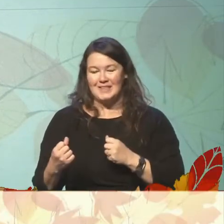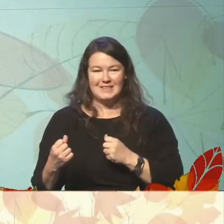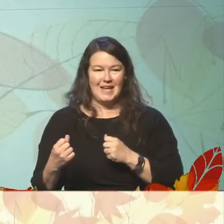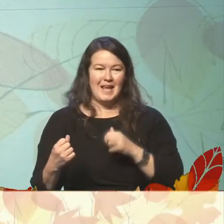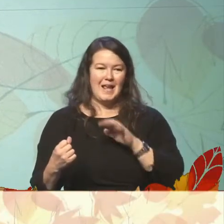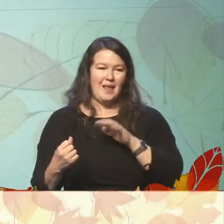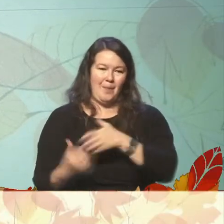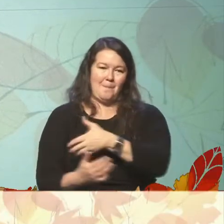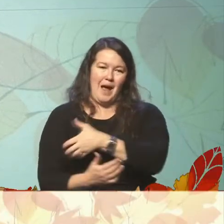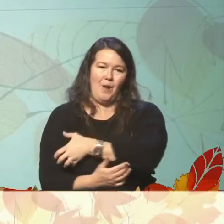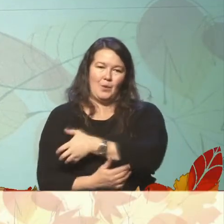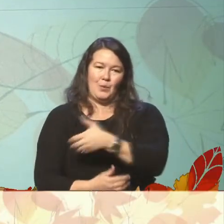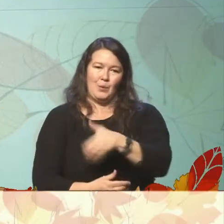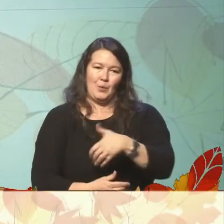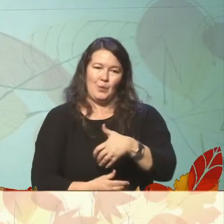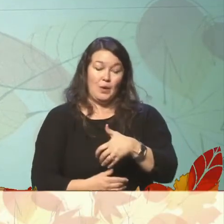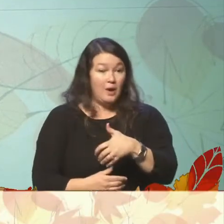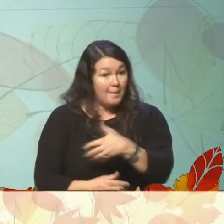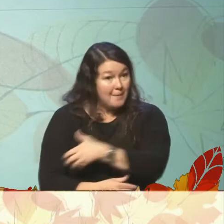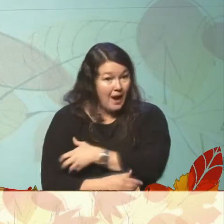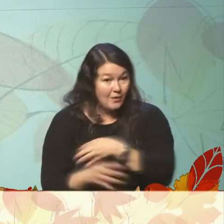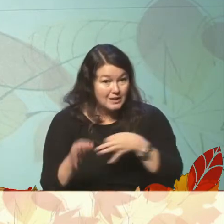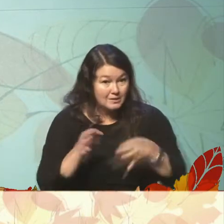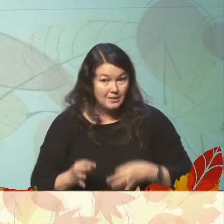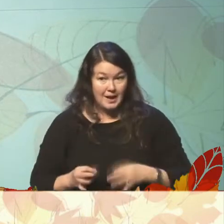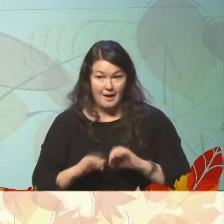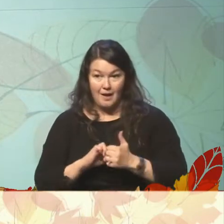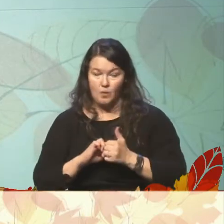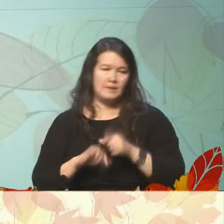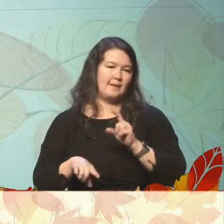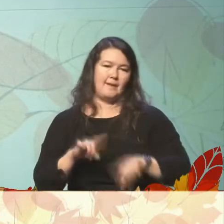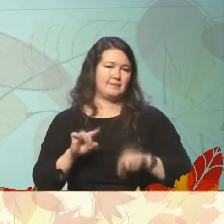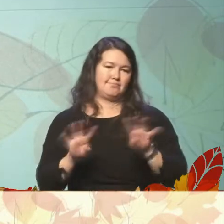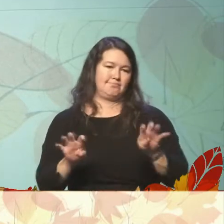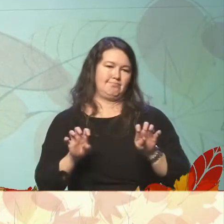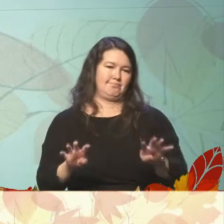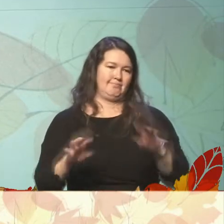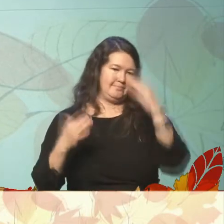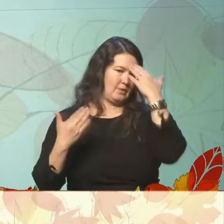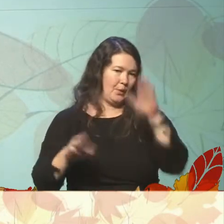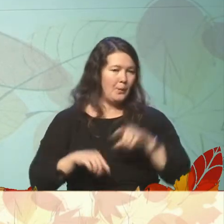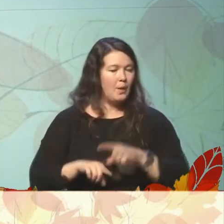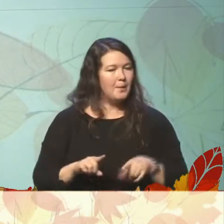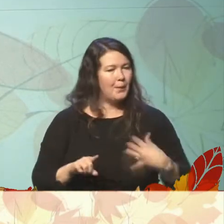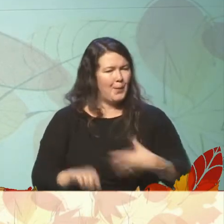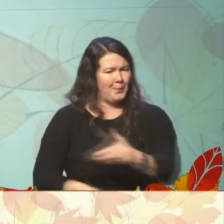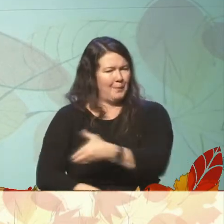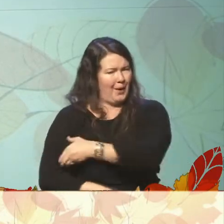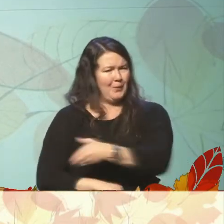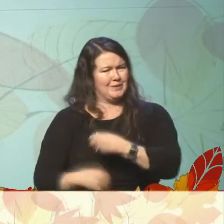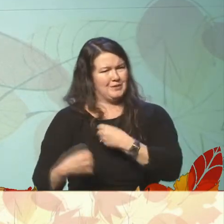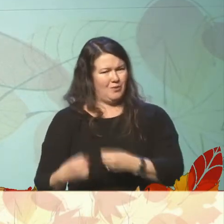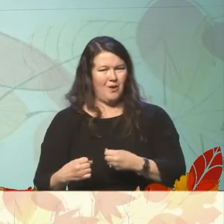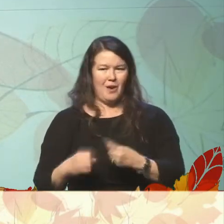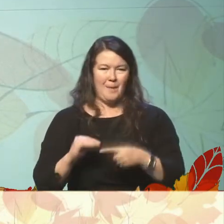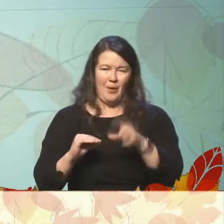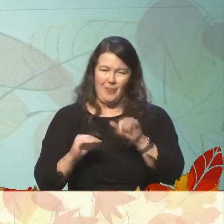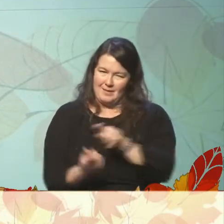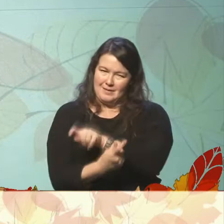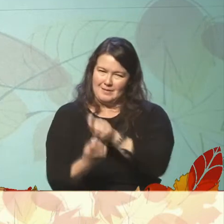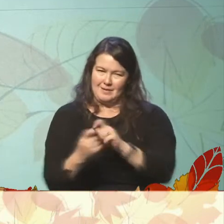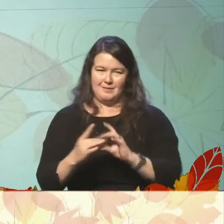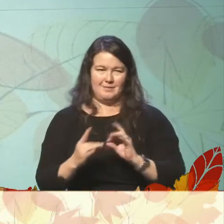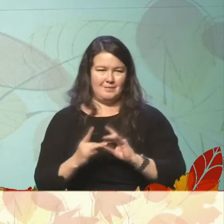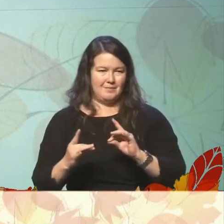power. I can't explain it. I don't pretend to try to explain it, but there's something powerful and mysterious about this passage